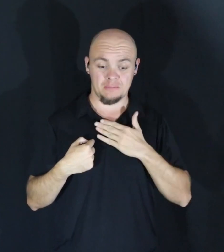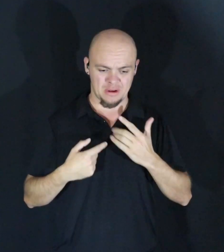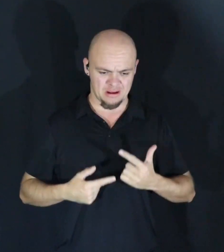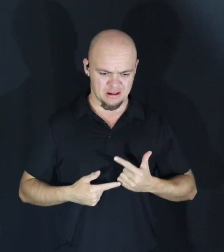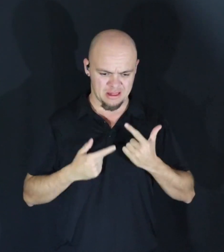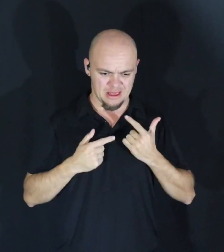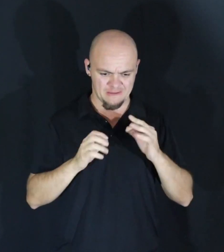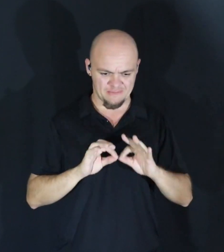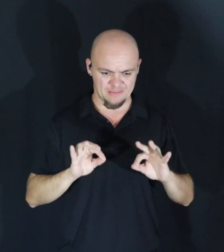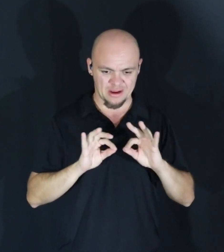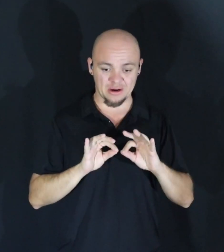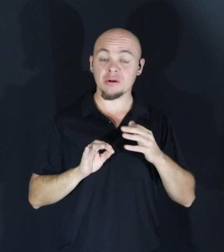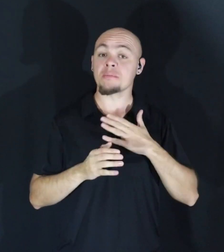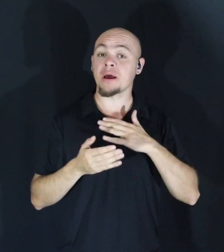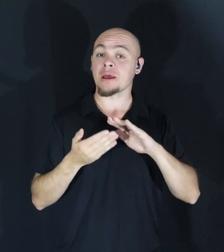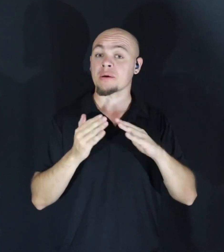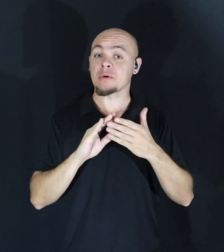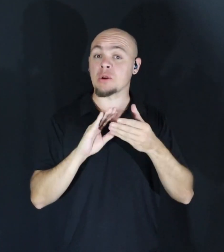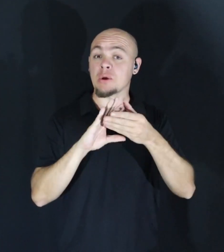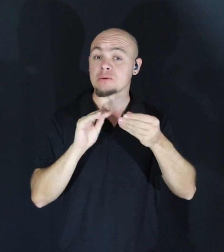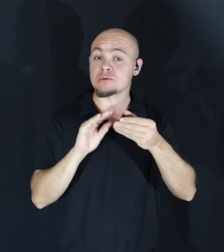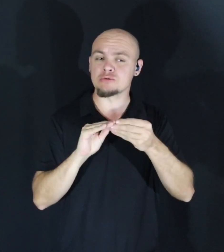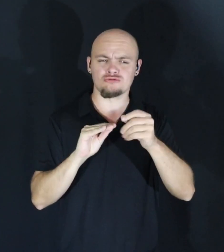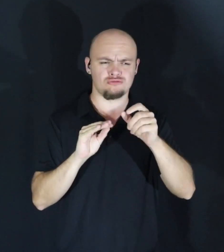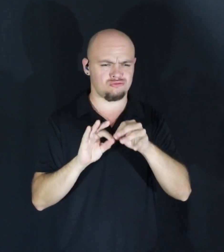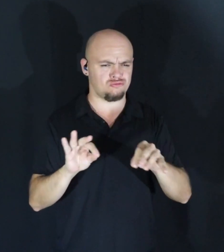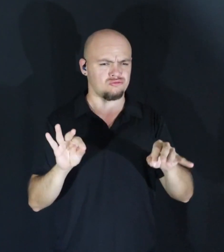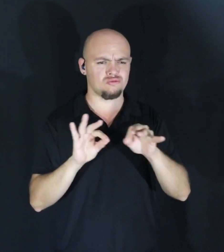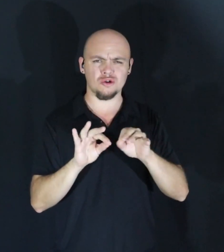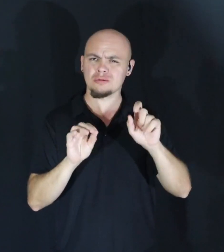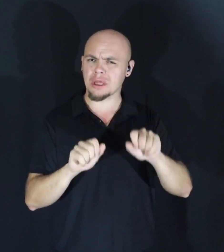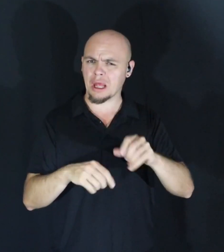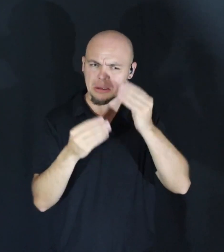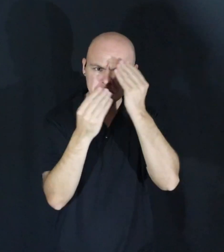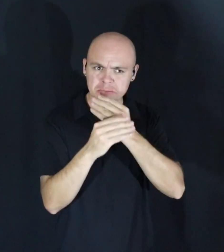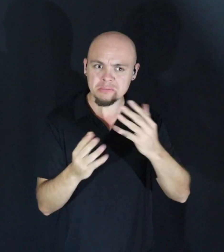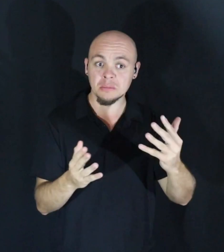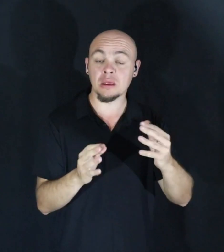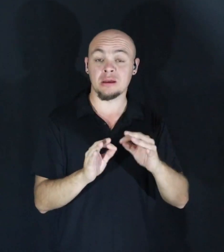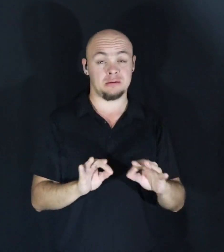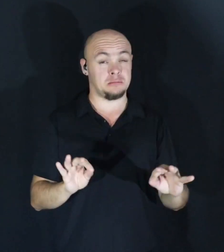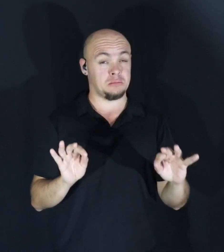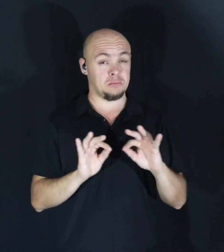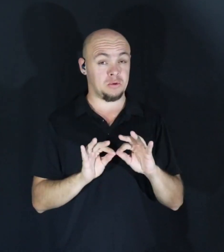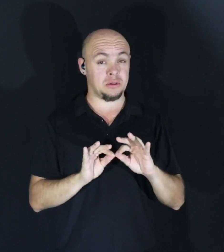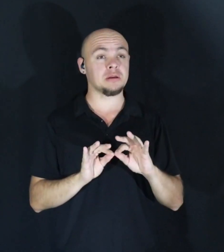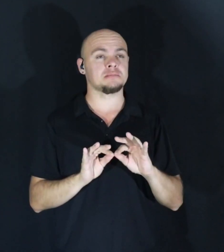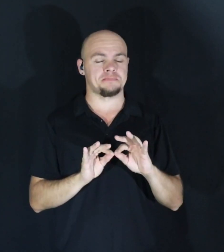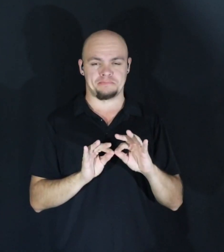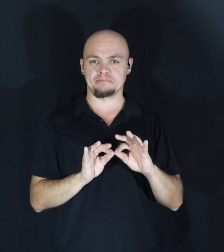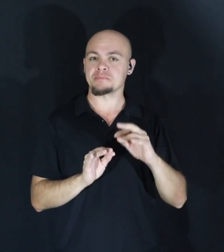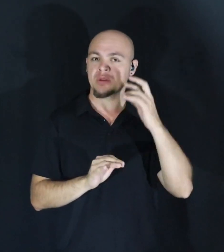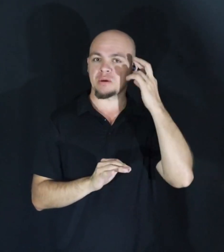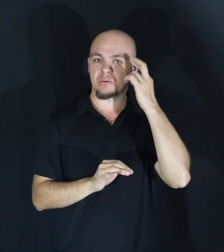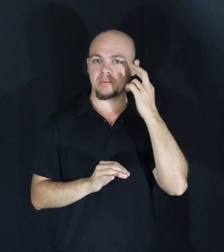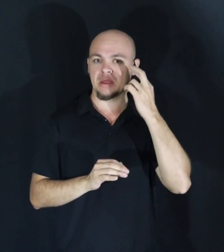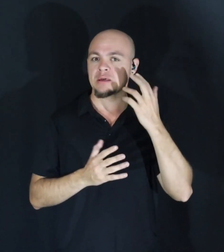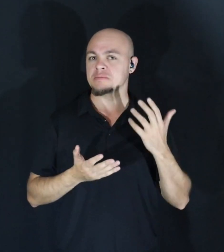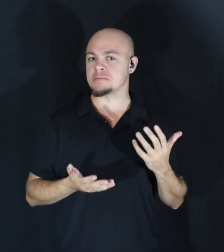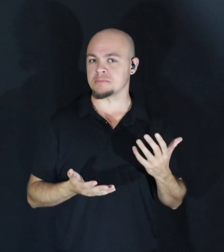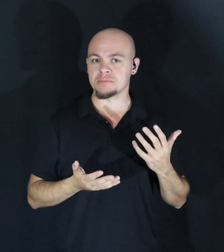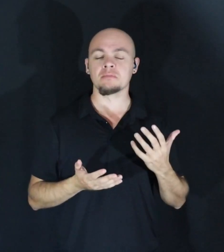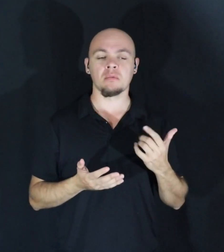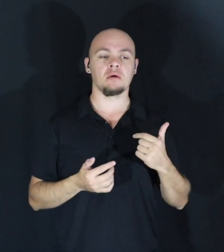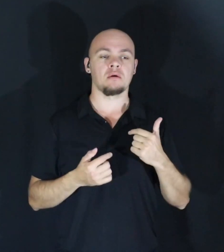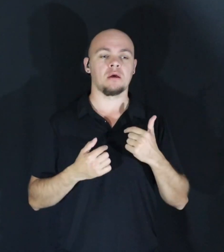the stories of my community were worth telling, and most importantly, I realized that I wanted to be